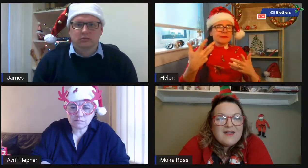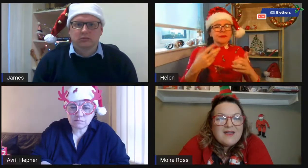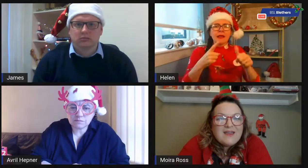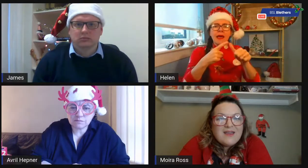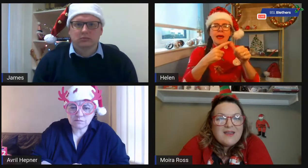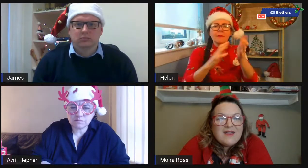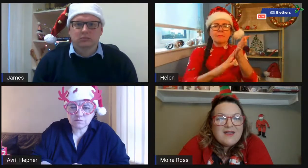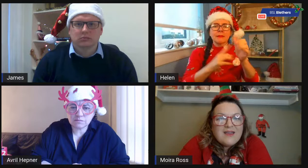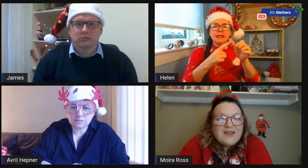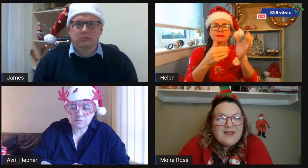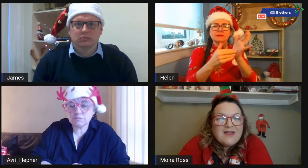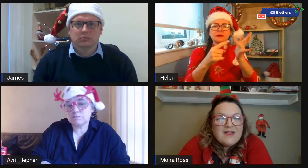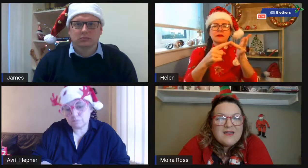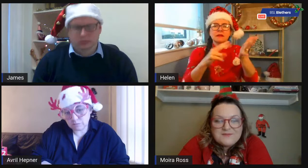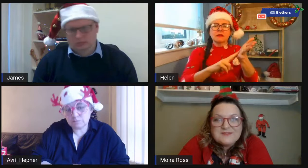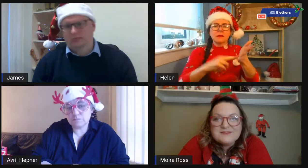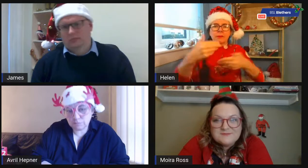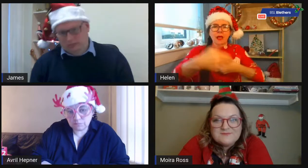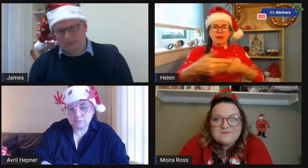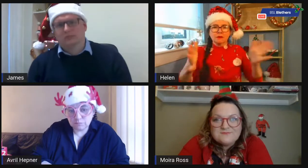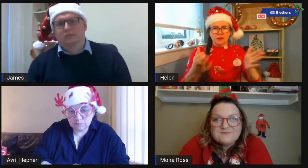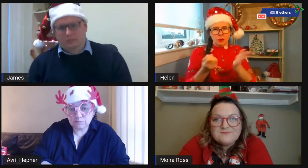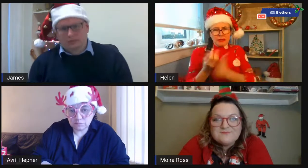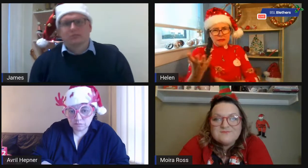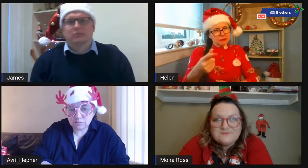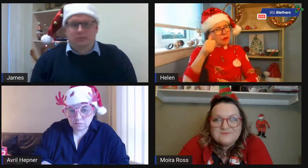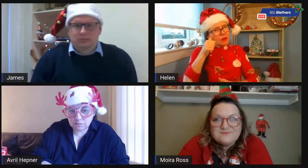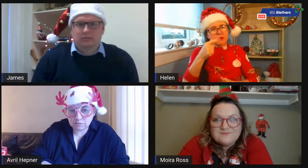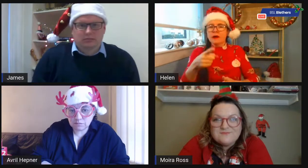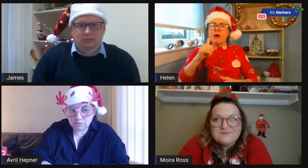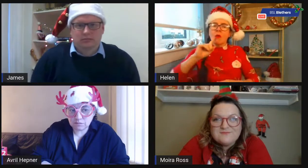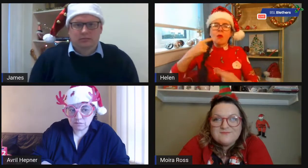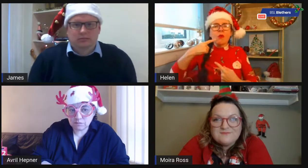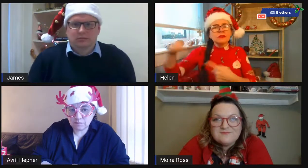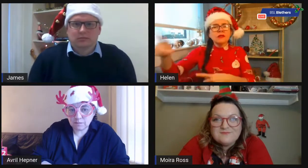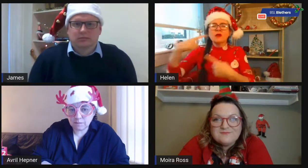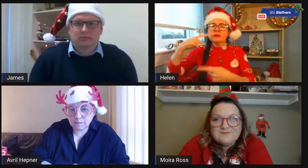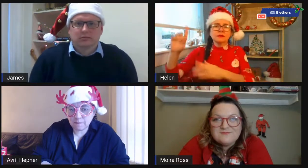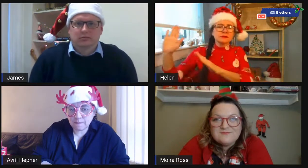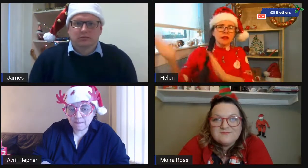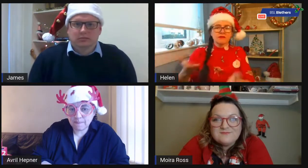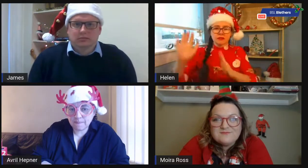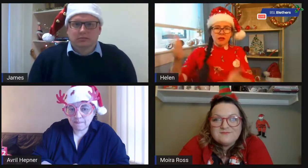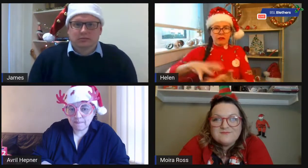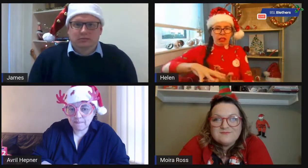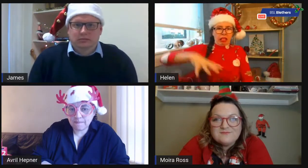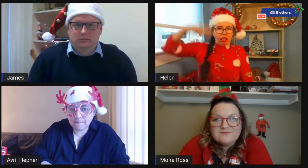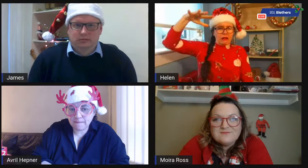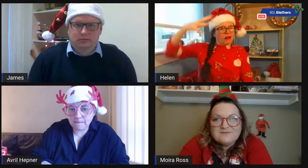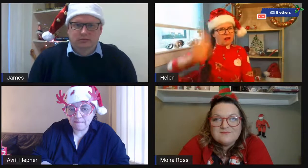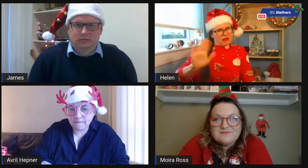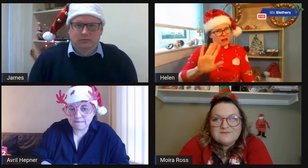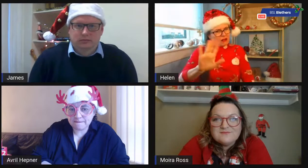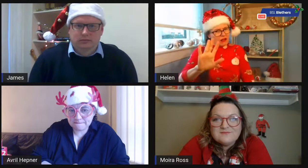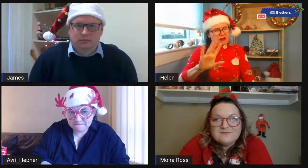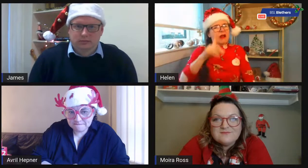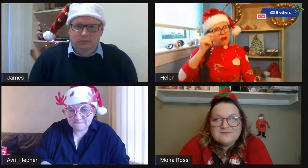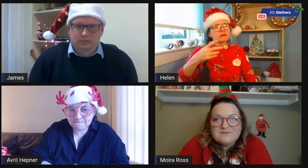or? yeah, do you know we're always getting Amazon boxes, and I hate waste. See the thickness of an Amazon box,